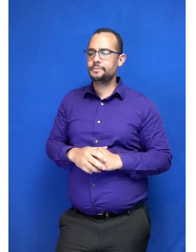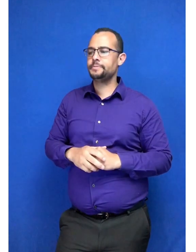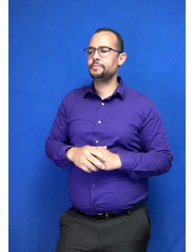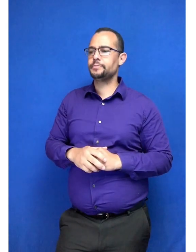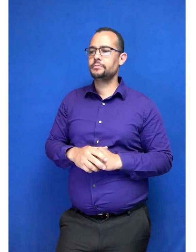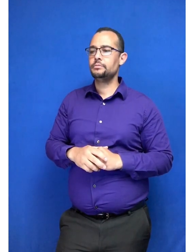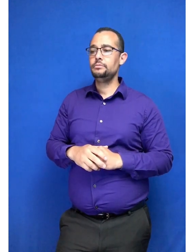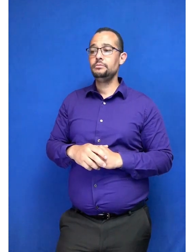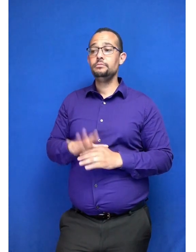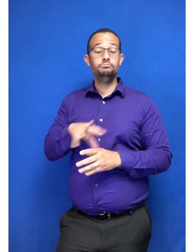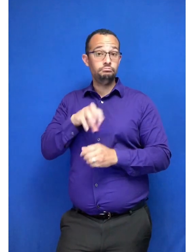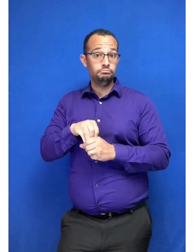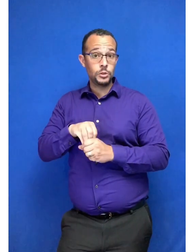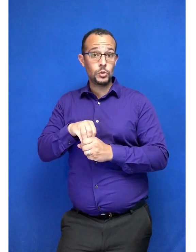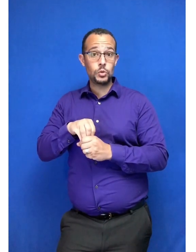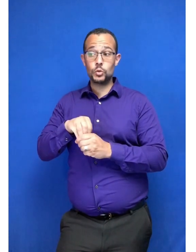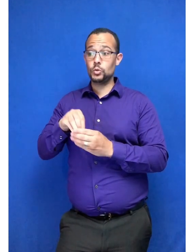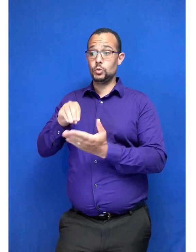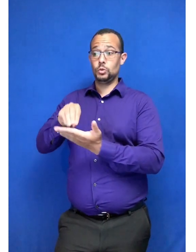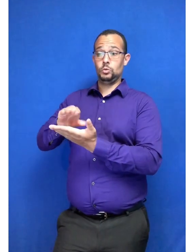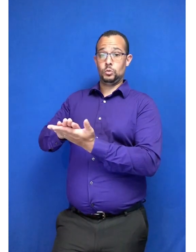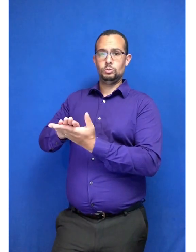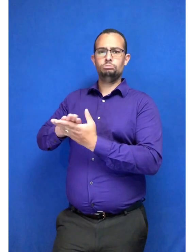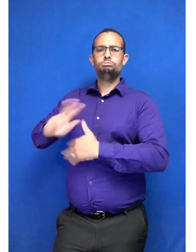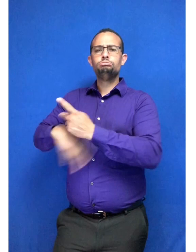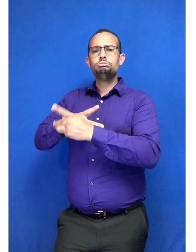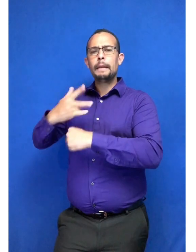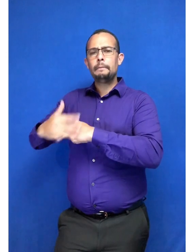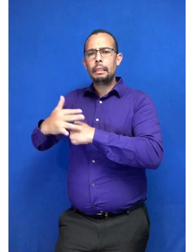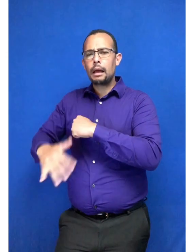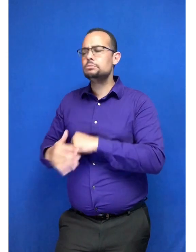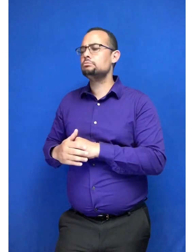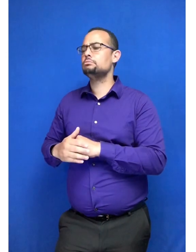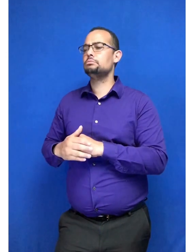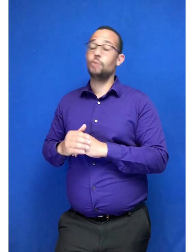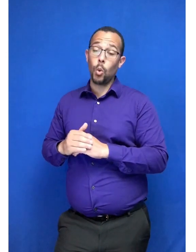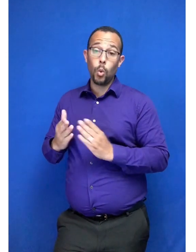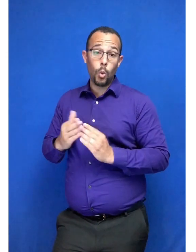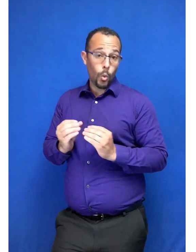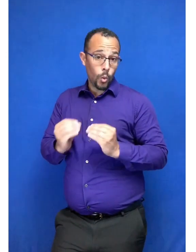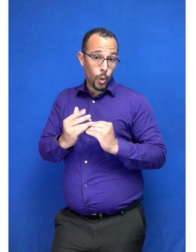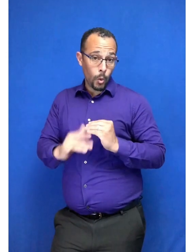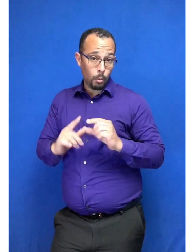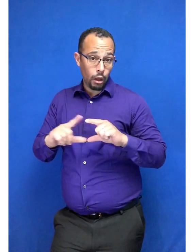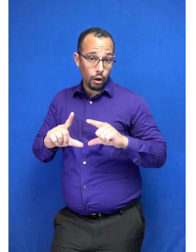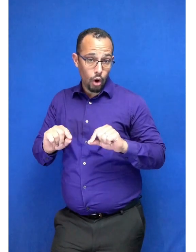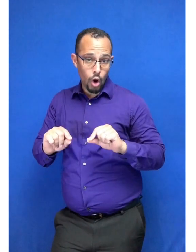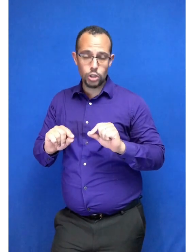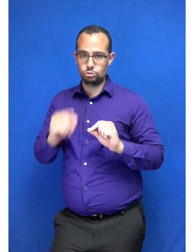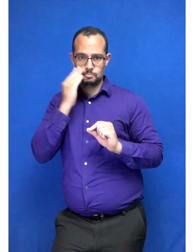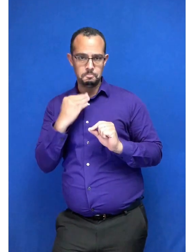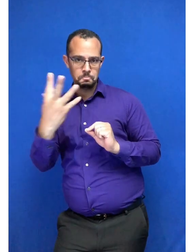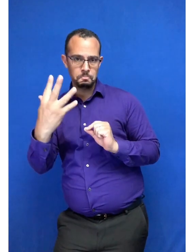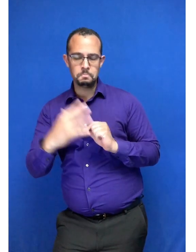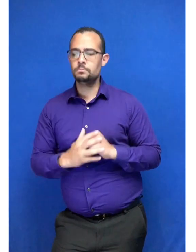In your to-go bag, put your blood type or no blood card. Put medical insurance cards or